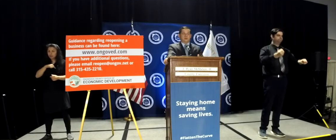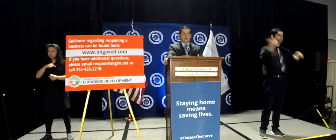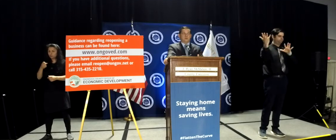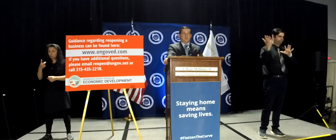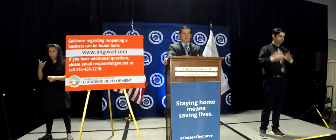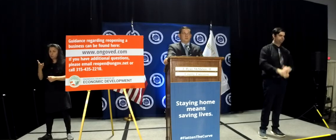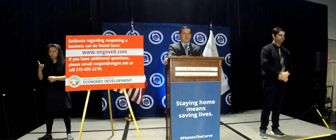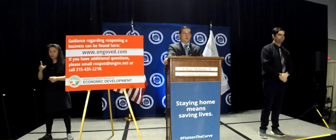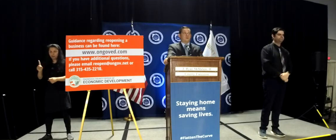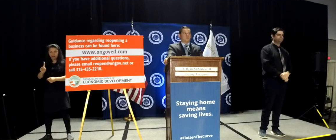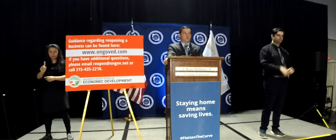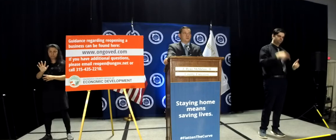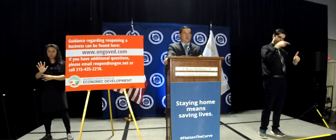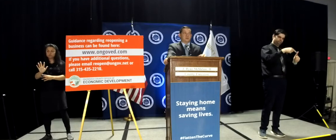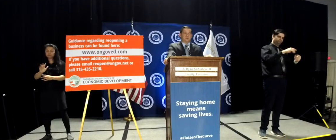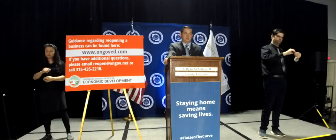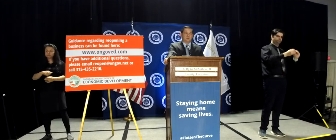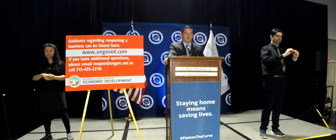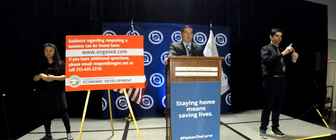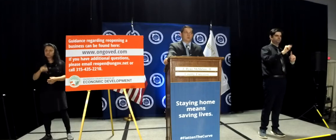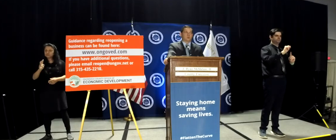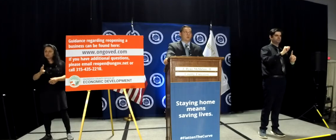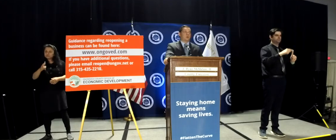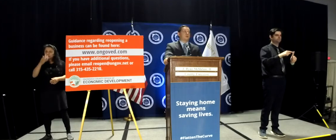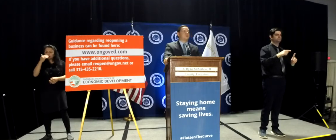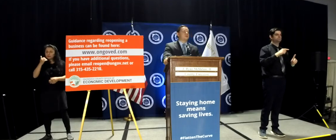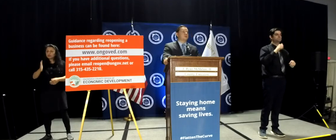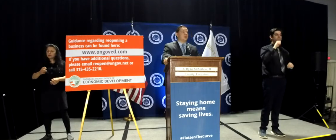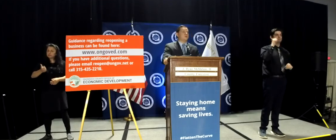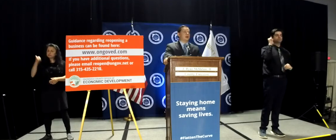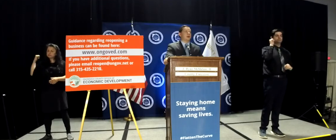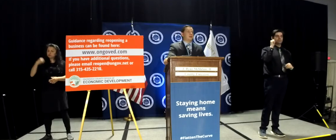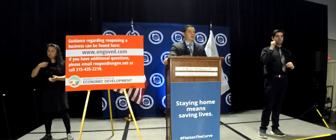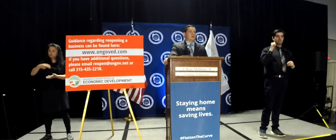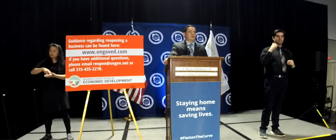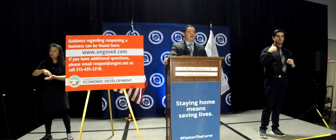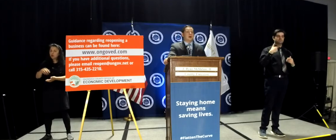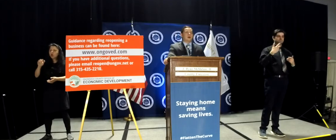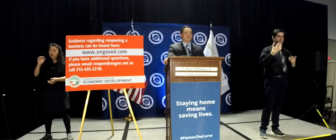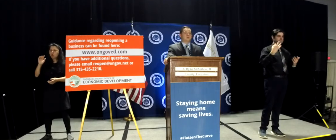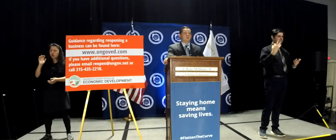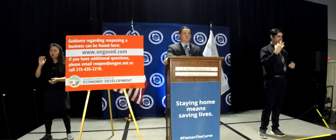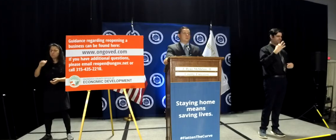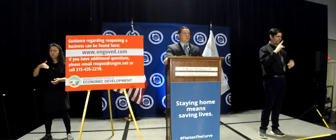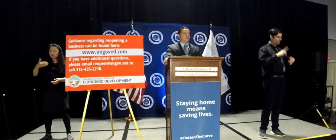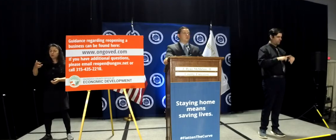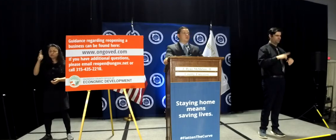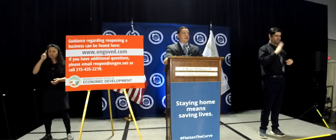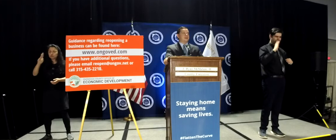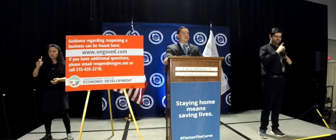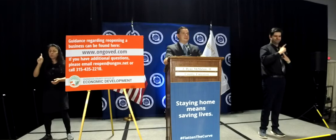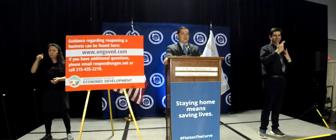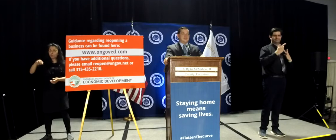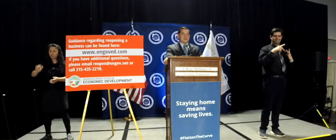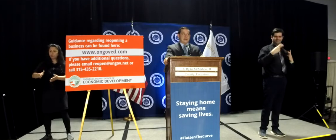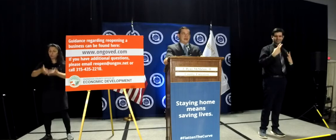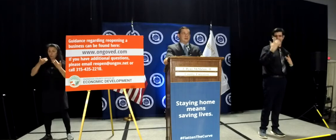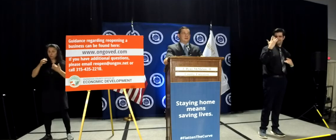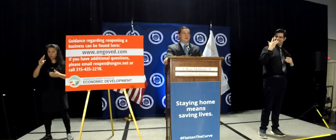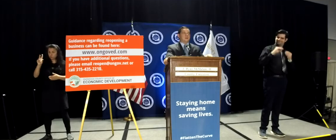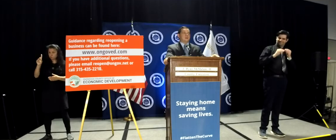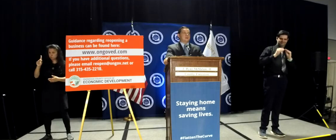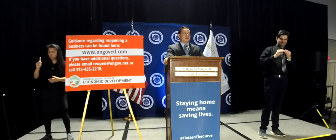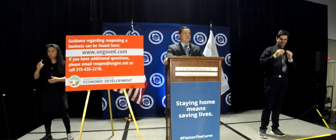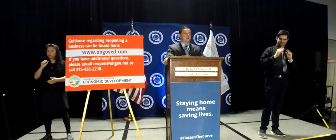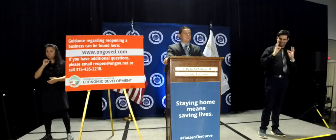why I stood here very comfortably saying, of course we're going to phase 2 on Friday. The rules were set. The data is the